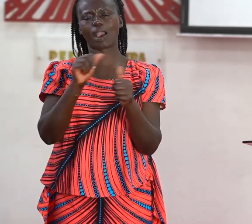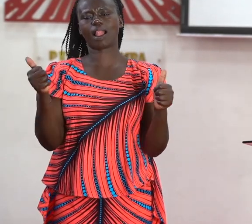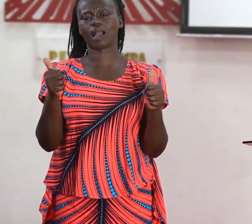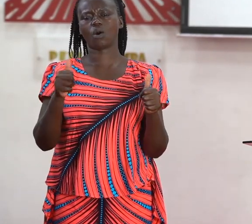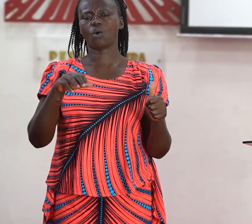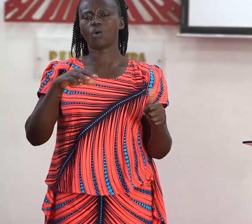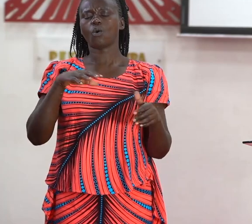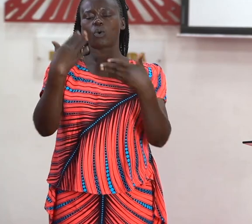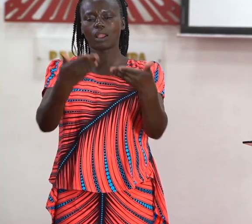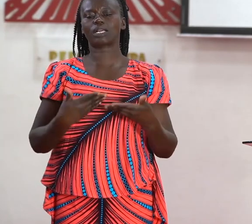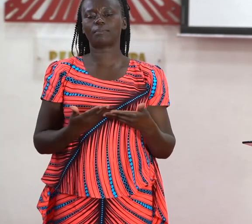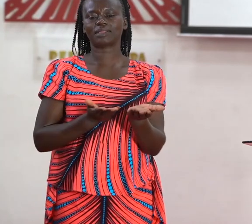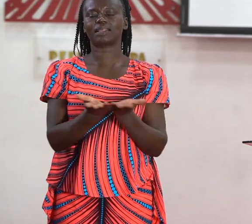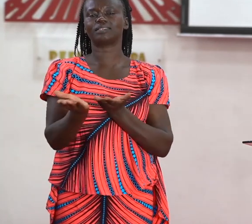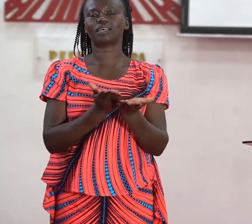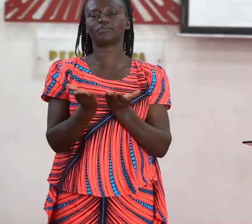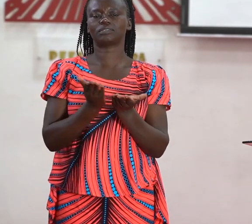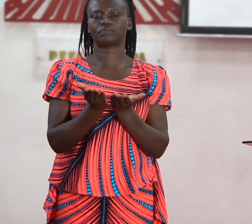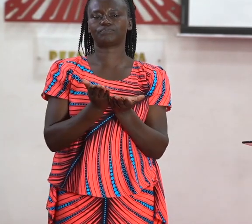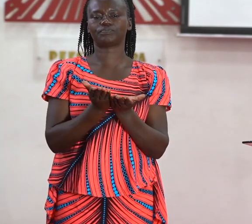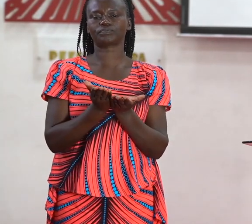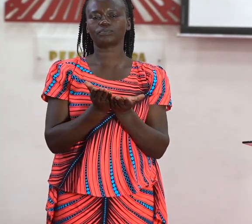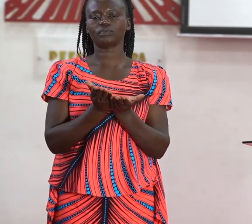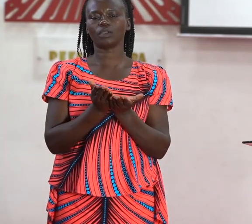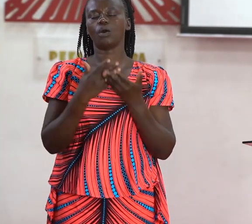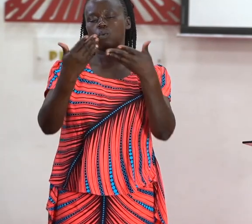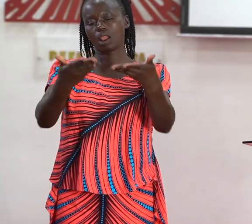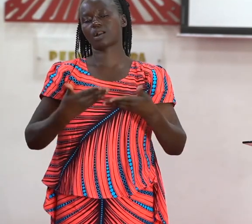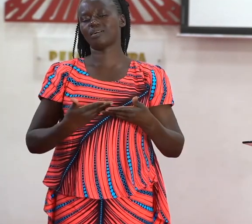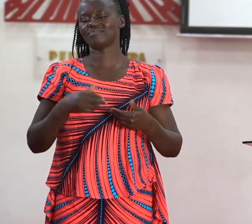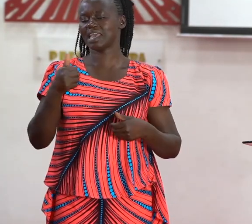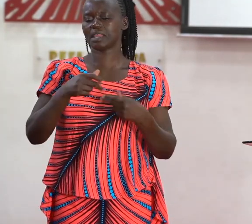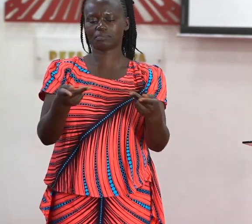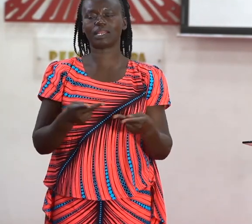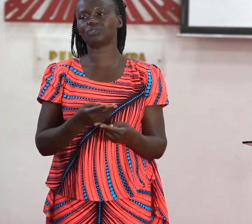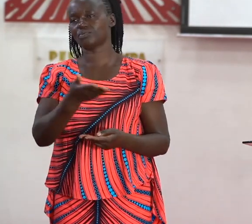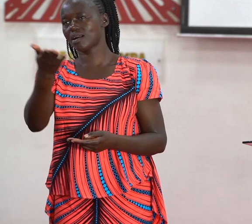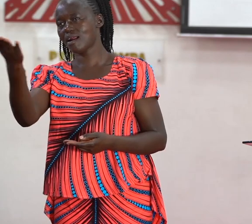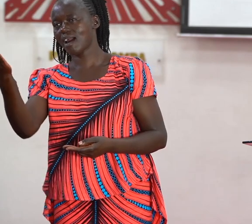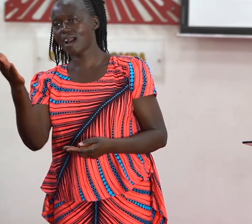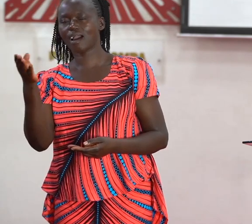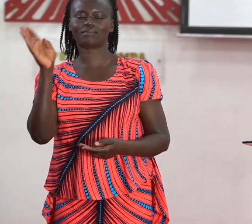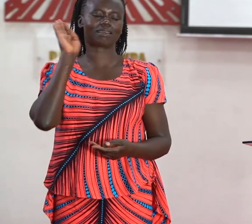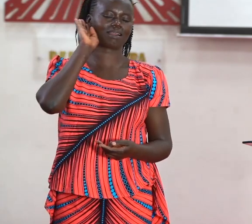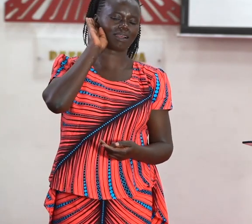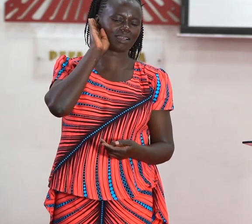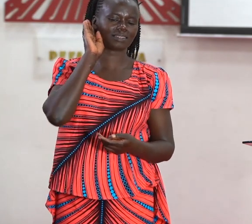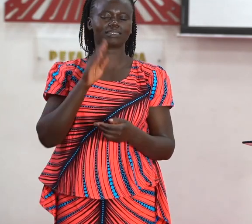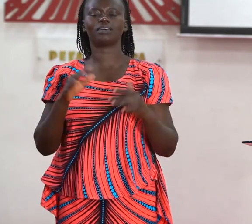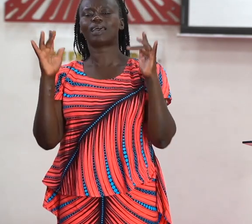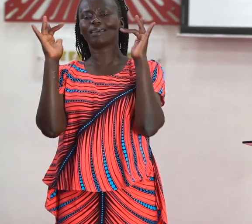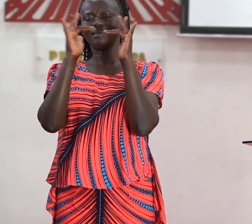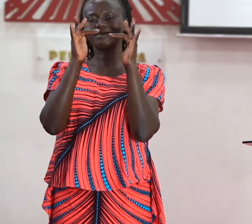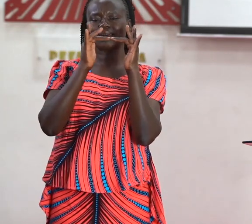and we know that God is going to bless you. So I welcome you wherever you are, whether you are listening from the internet, from